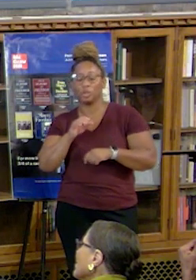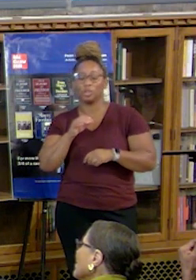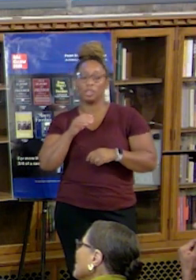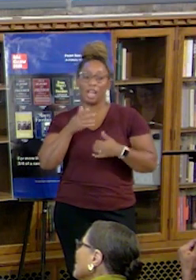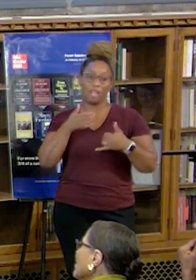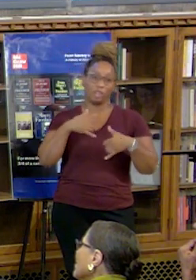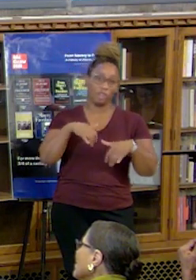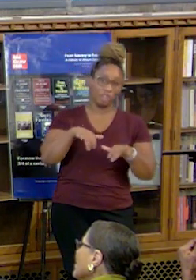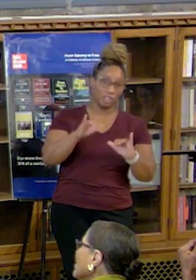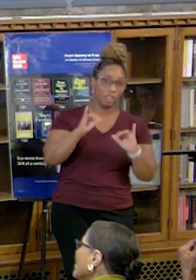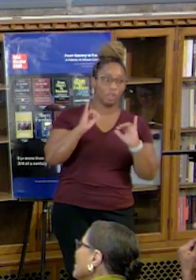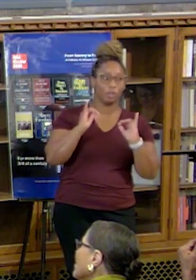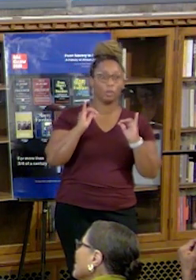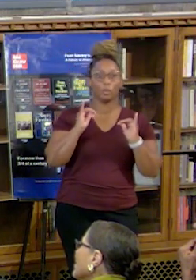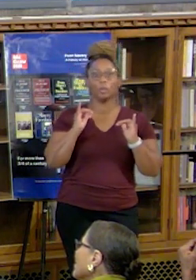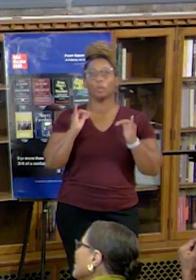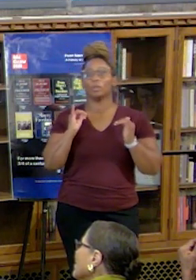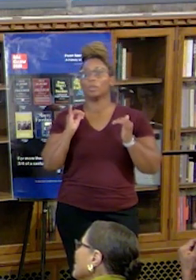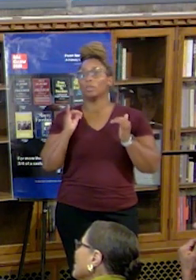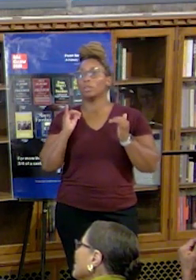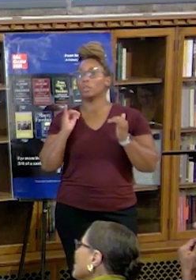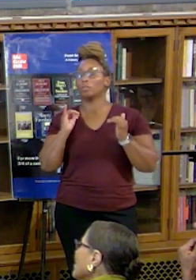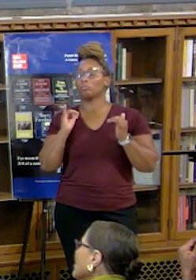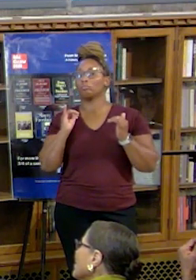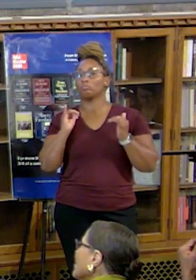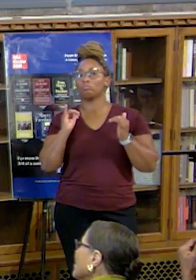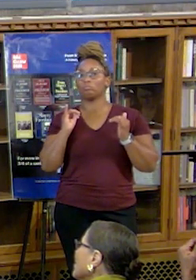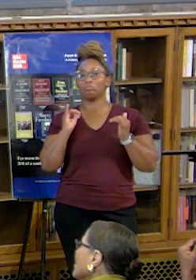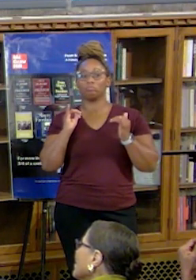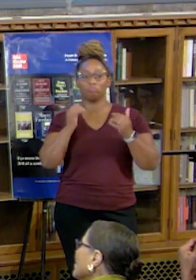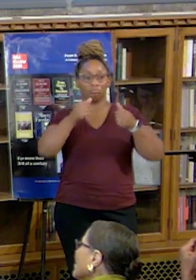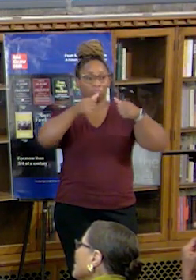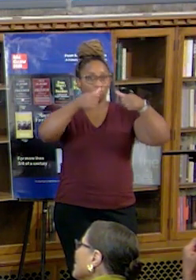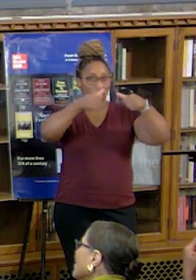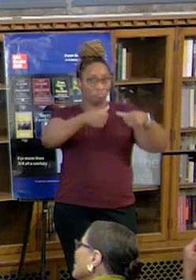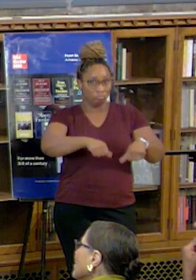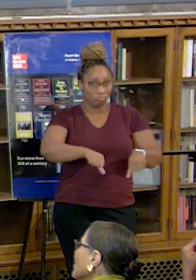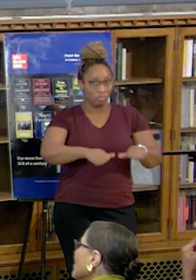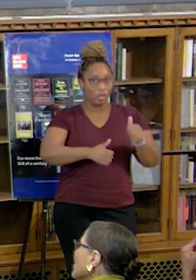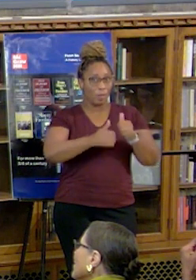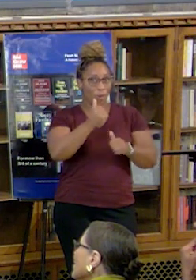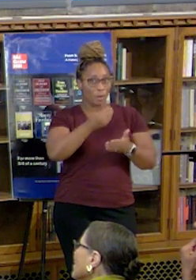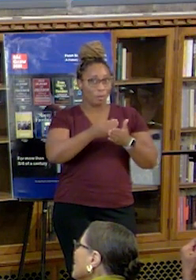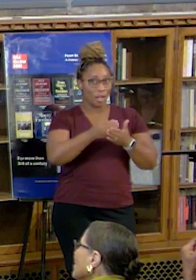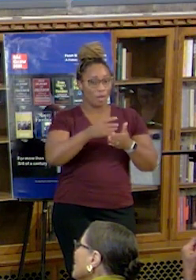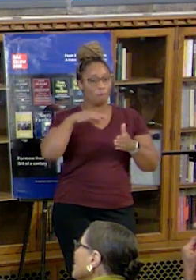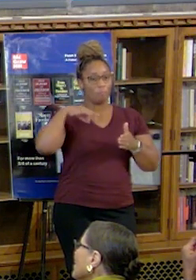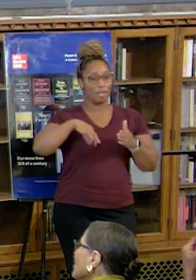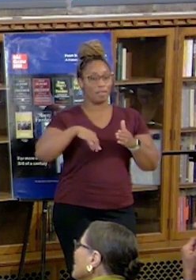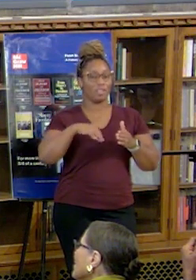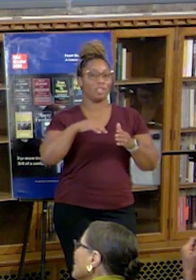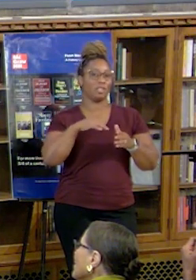who are still today among the largest deposits and beneficiaries of